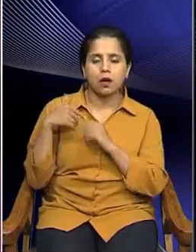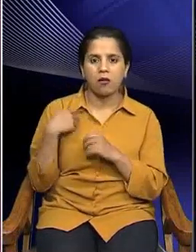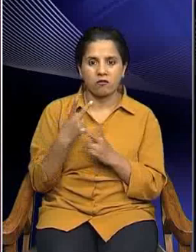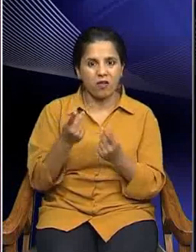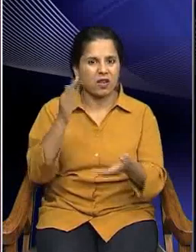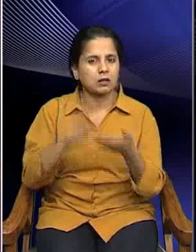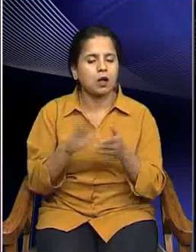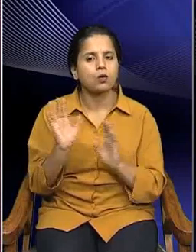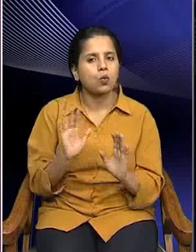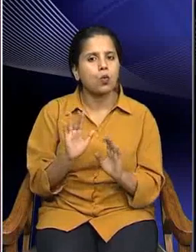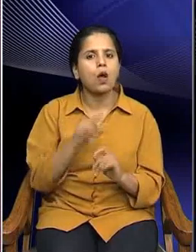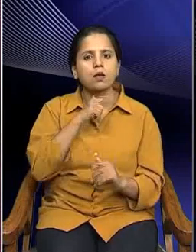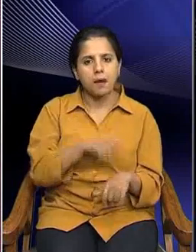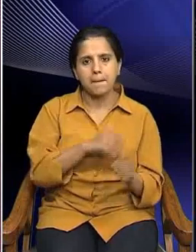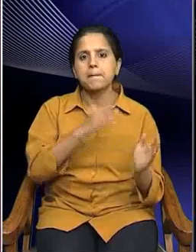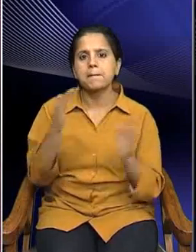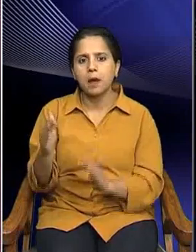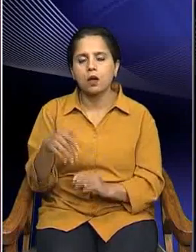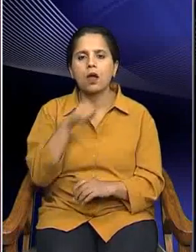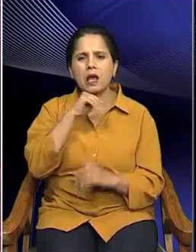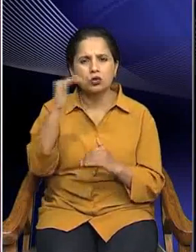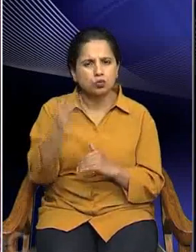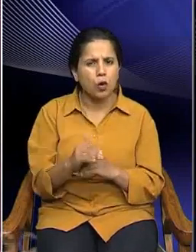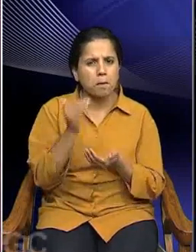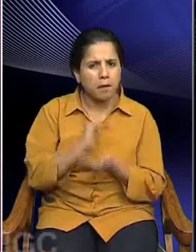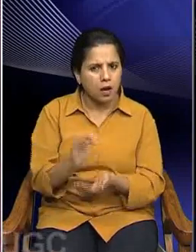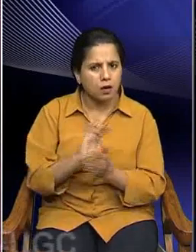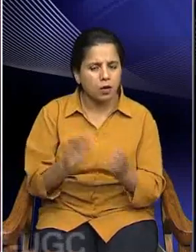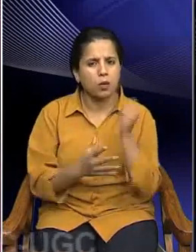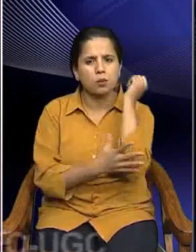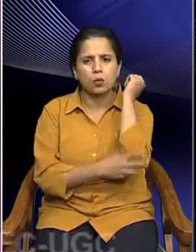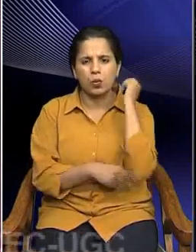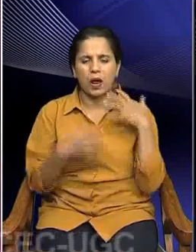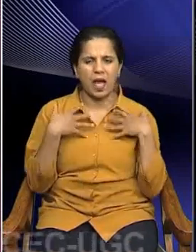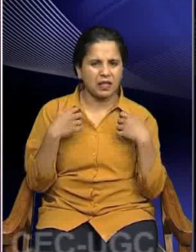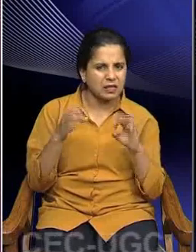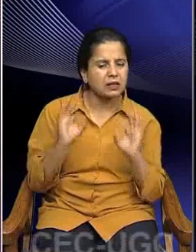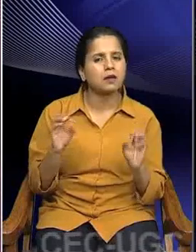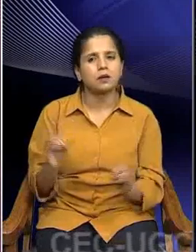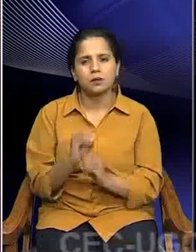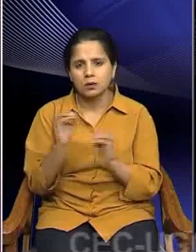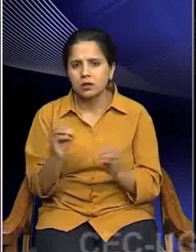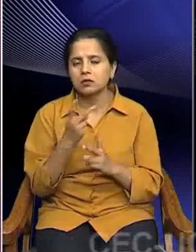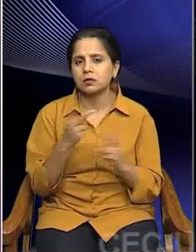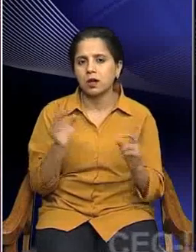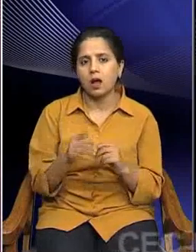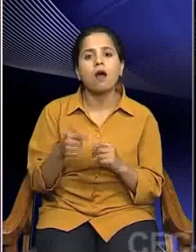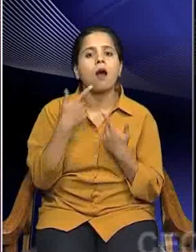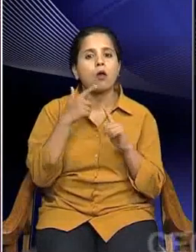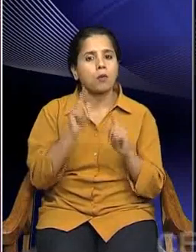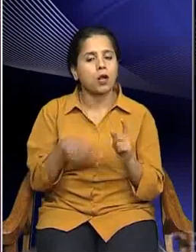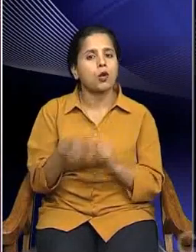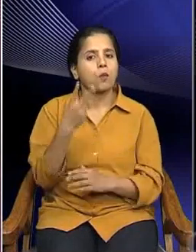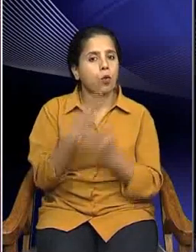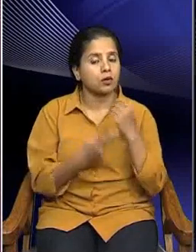marriages, teenage pregnancy, reduce the problem of poor reproductive health status of women, and allow both